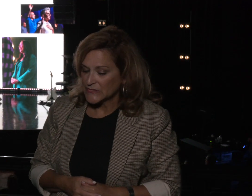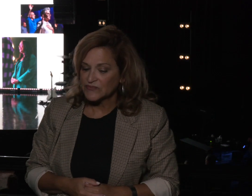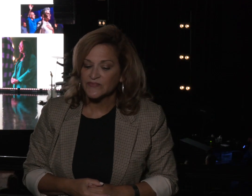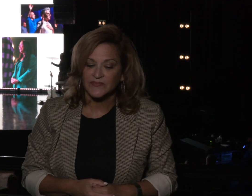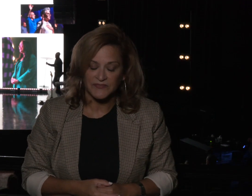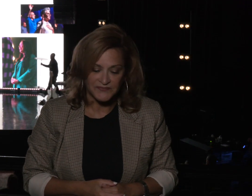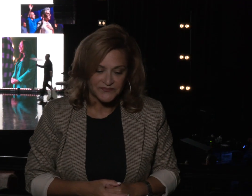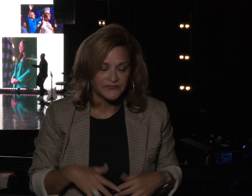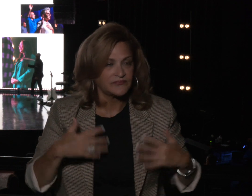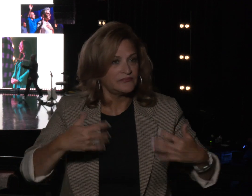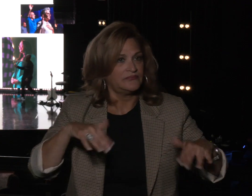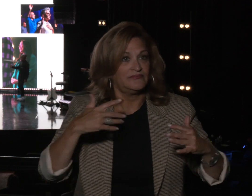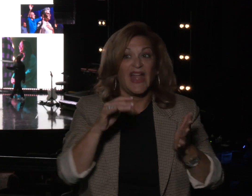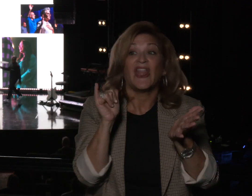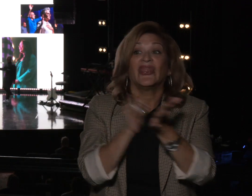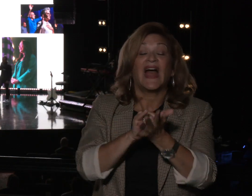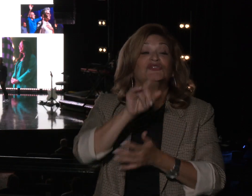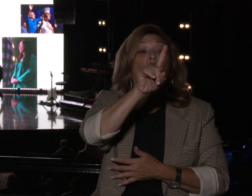Come on, that's a question.